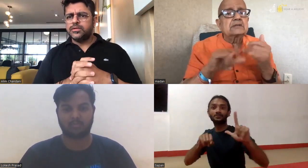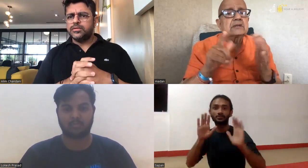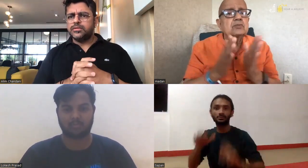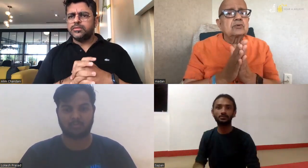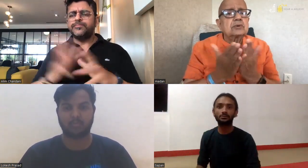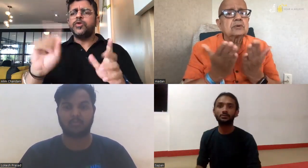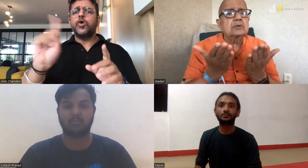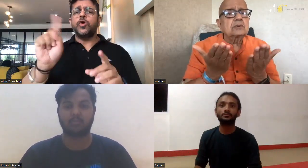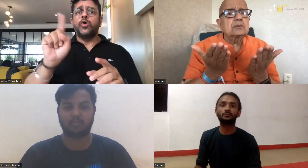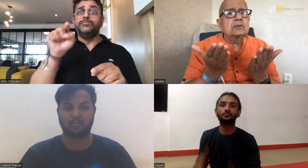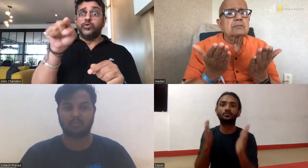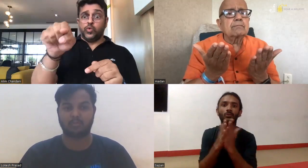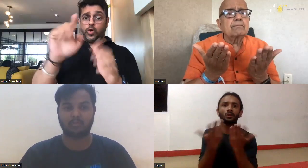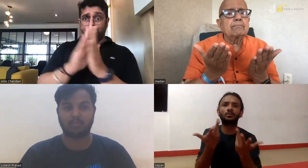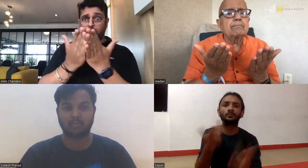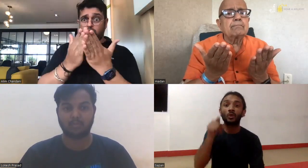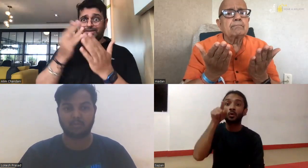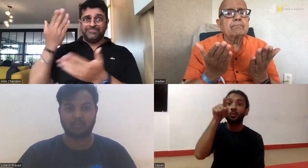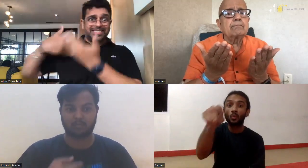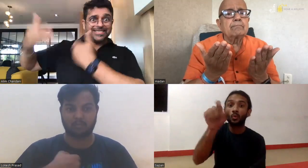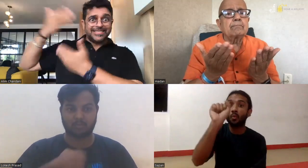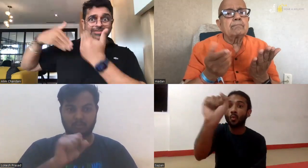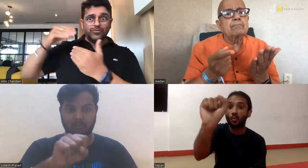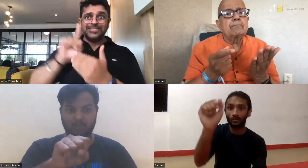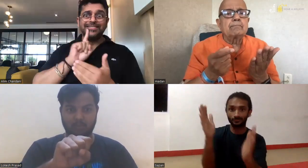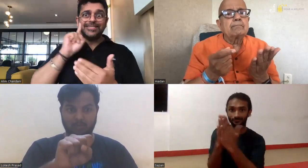So, in unity, we can do the advocacy.